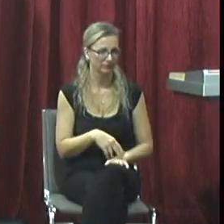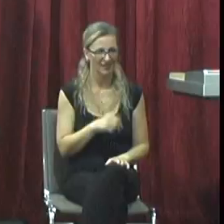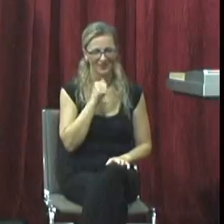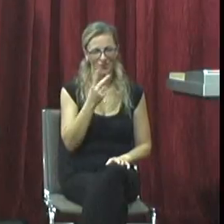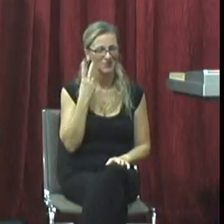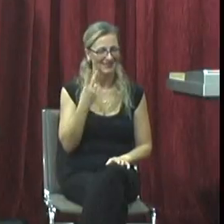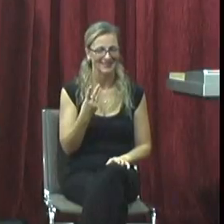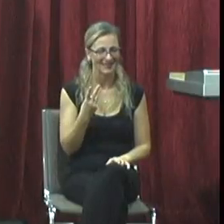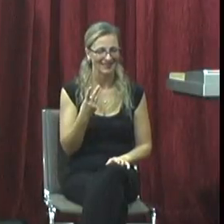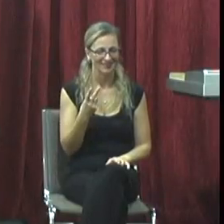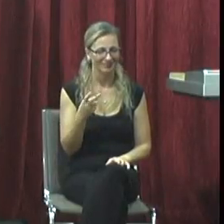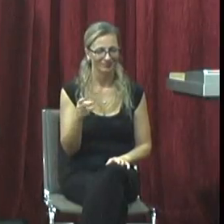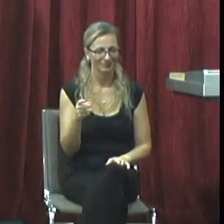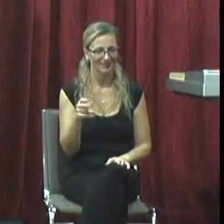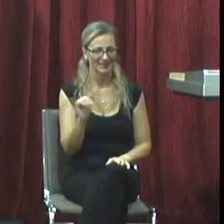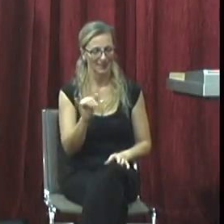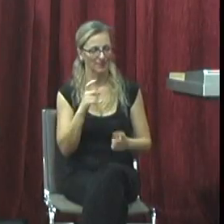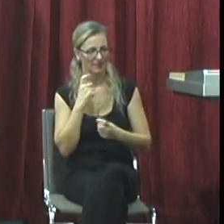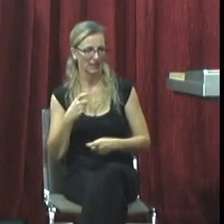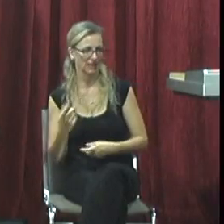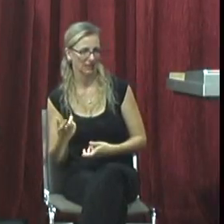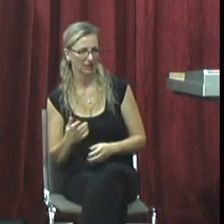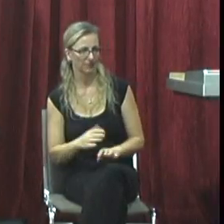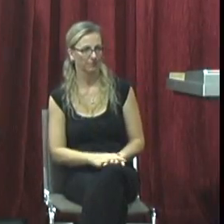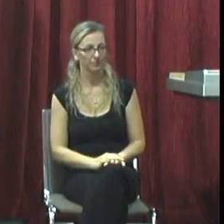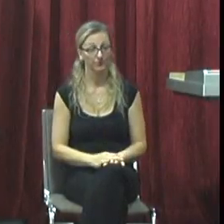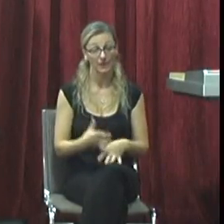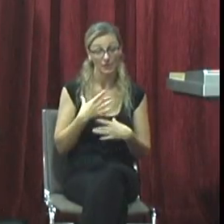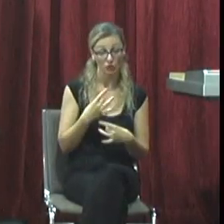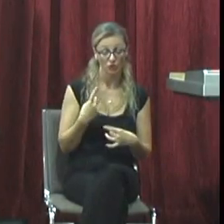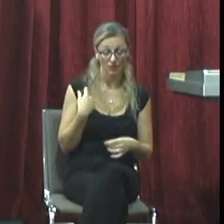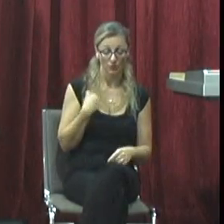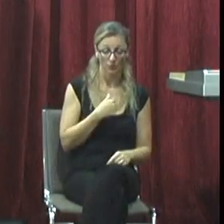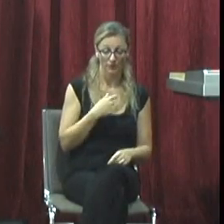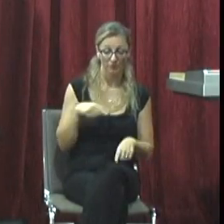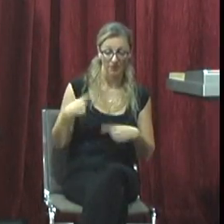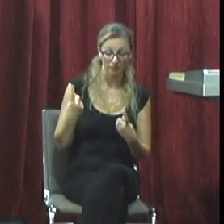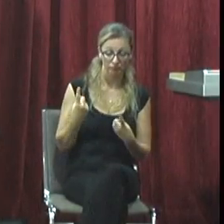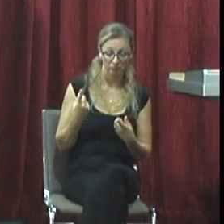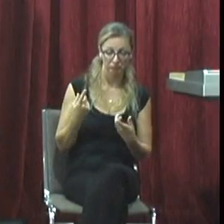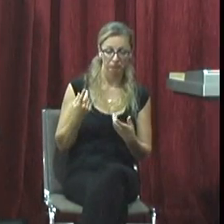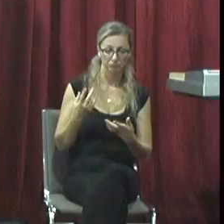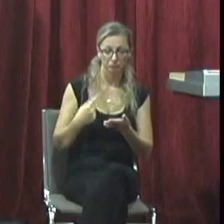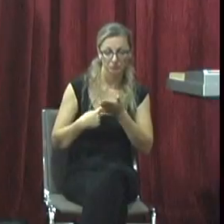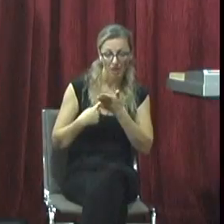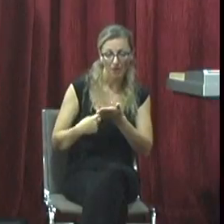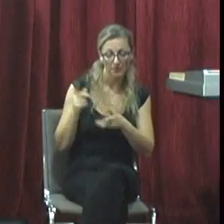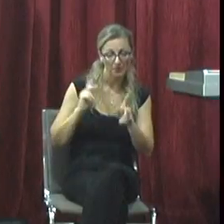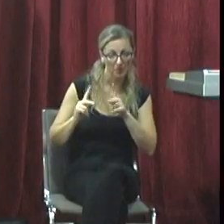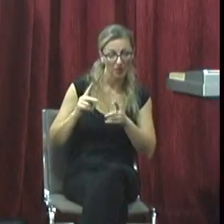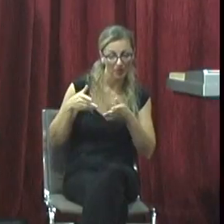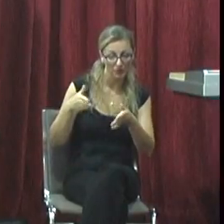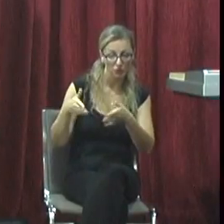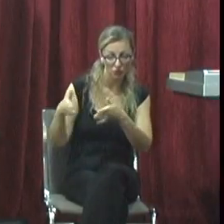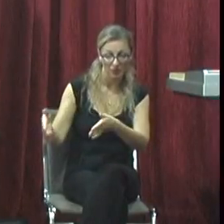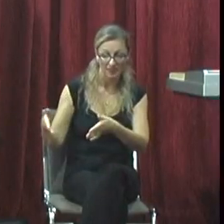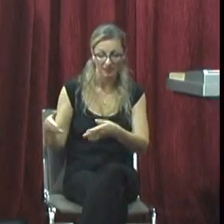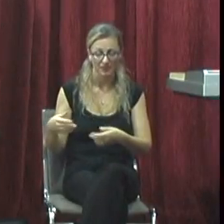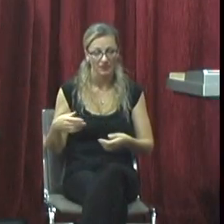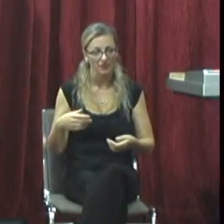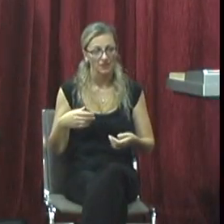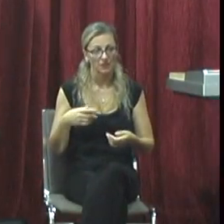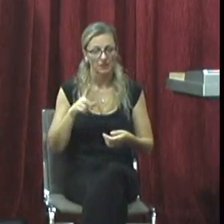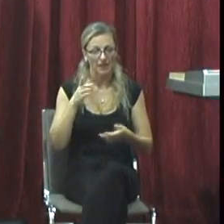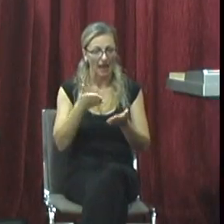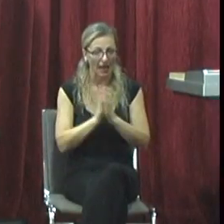own sin. And it's interesting, as we've gone out on the streets and asked people if they've kept the Ten Commandments, and we've asked them, have you ever told a lie?